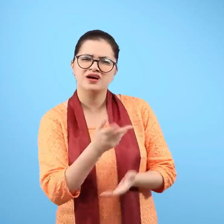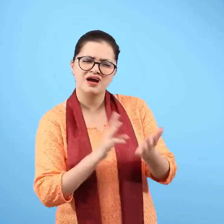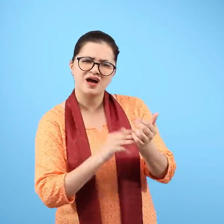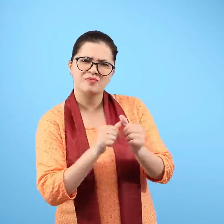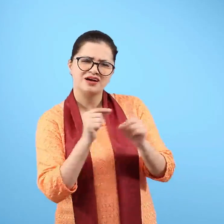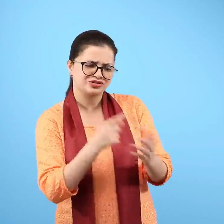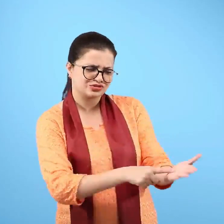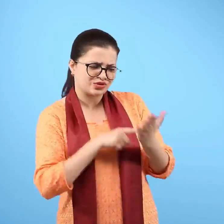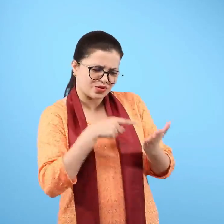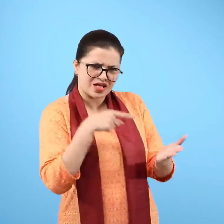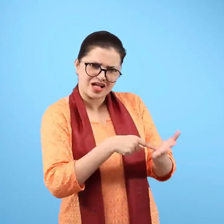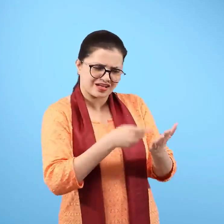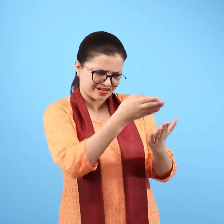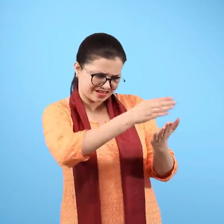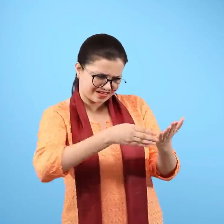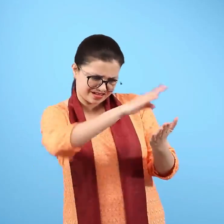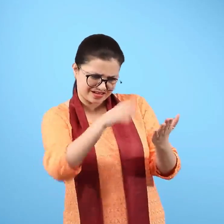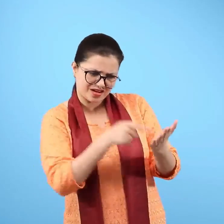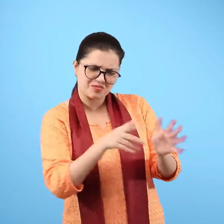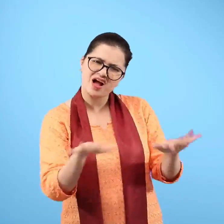how do we see them on the map?